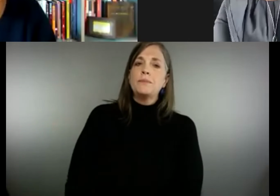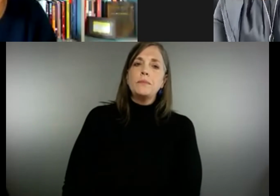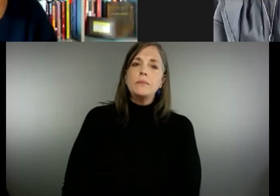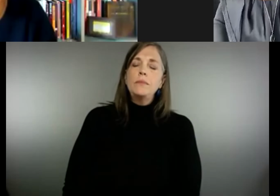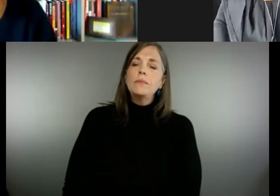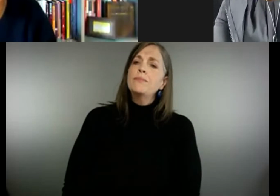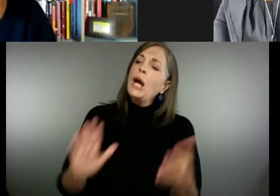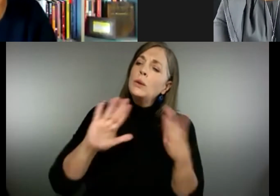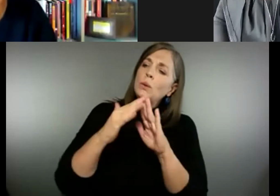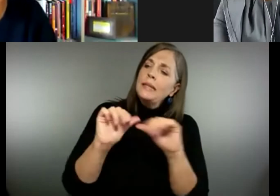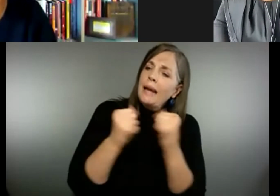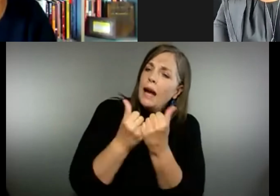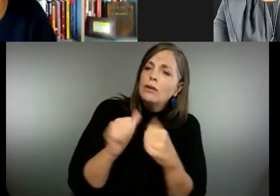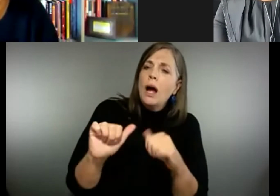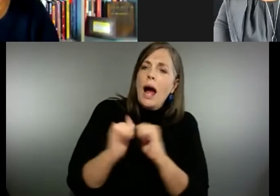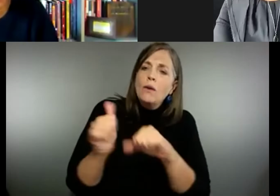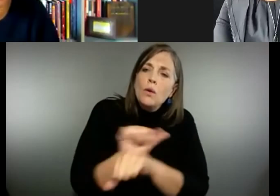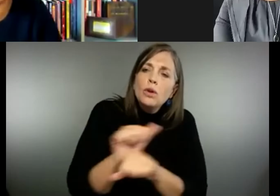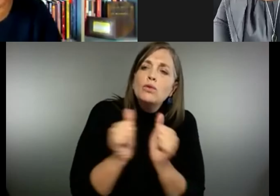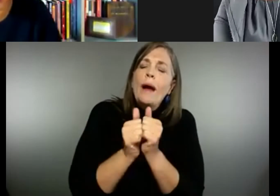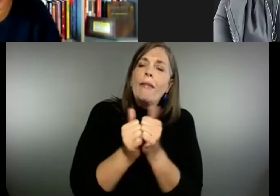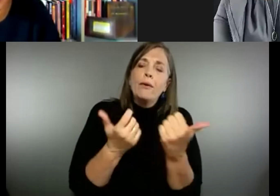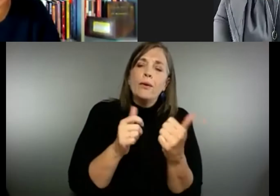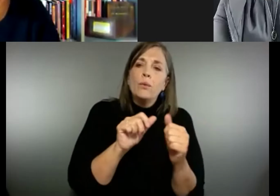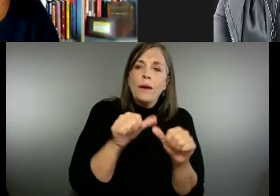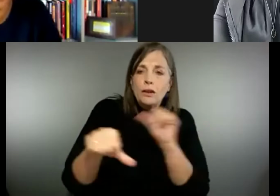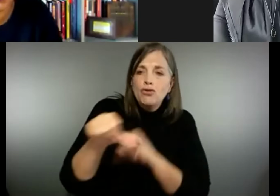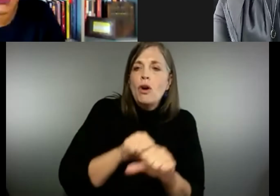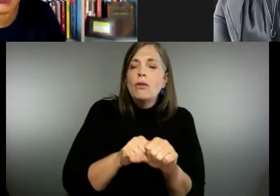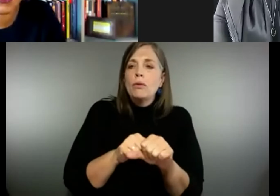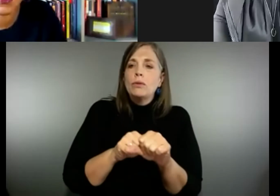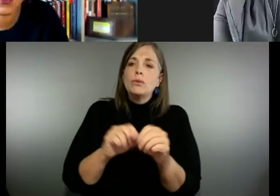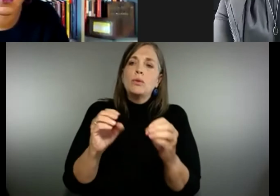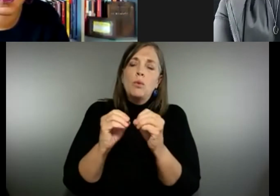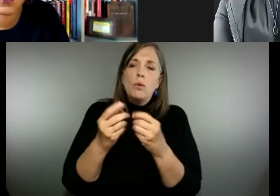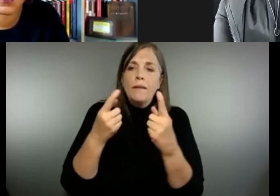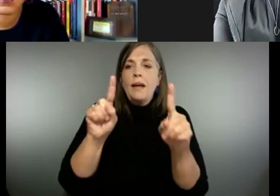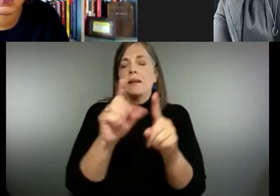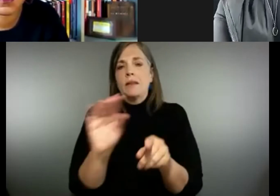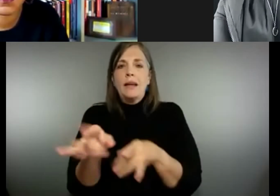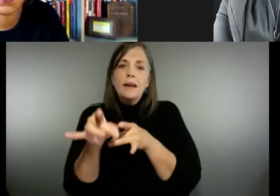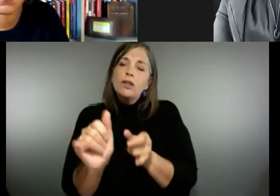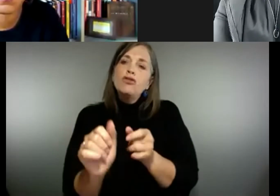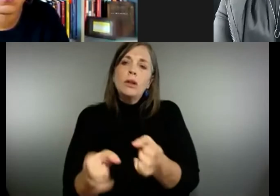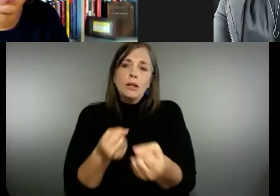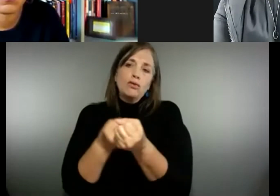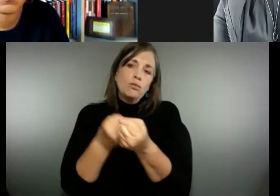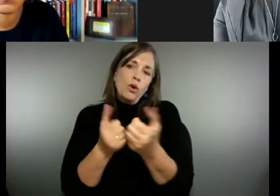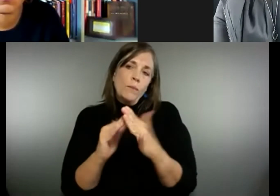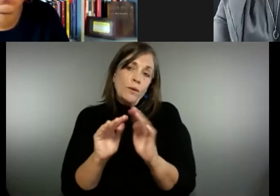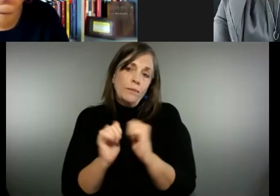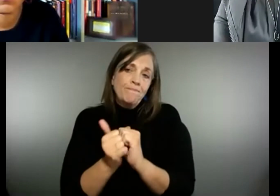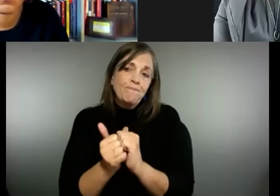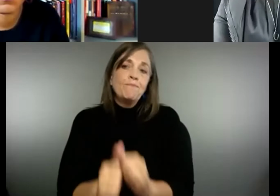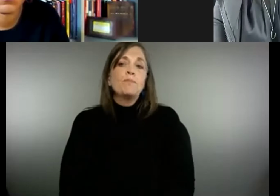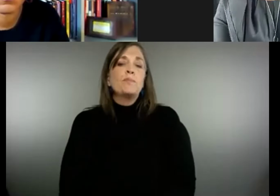another and work effectively together to more effectively and efficiently support communities yeah that's a really good question um